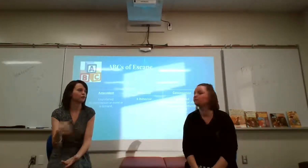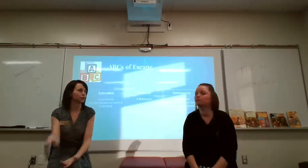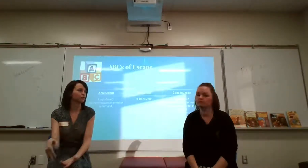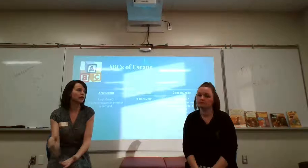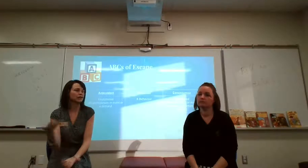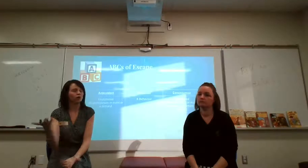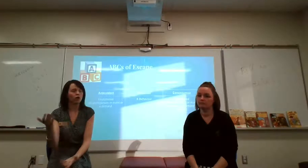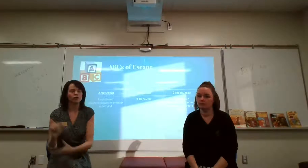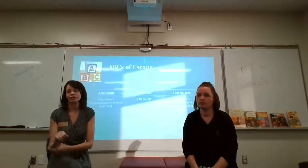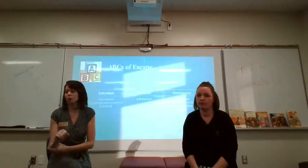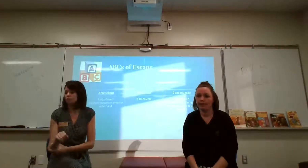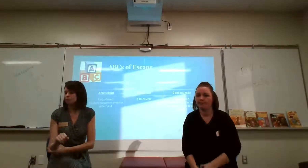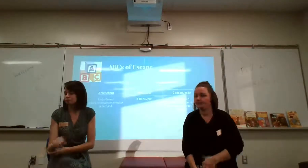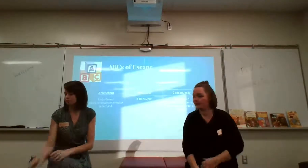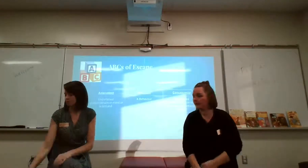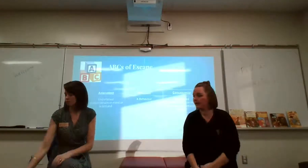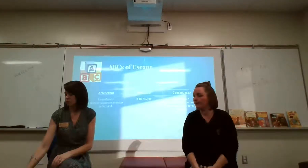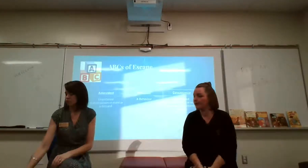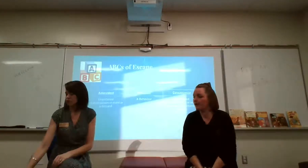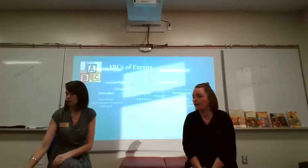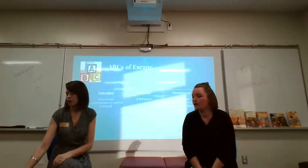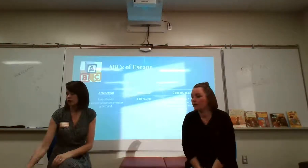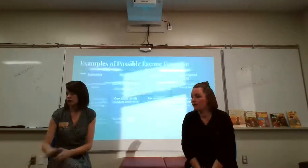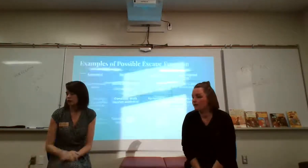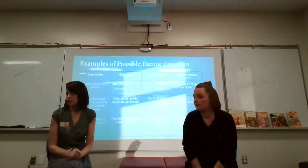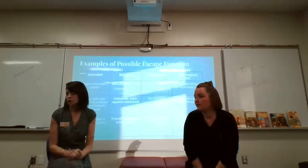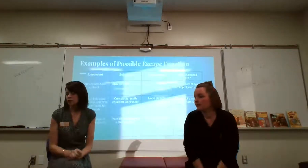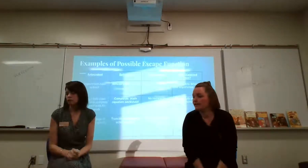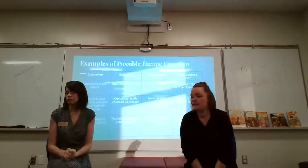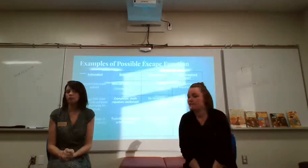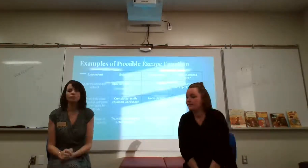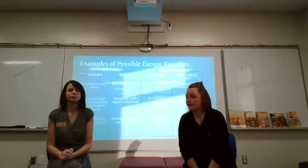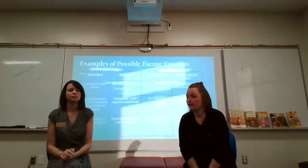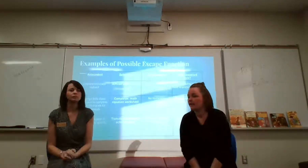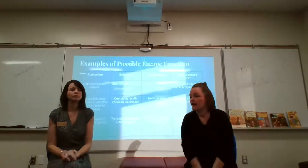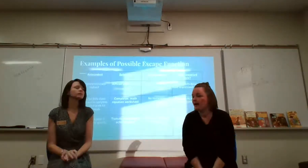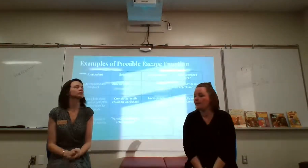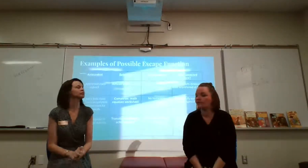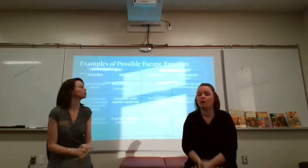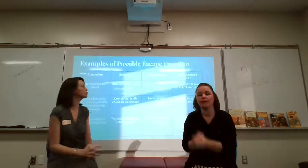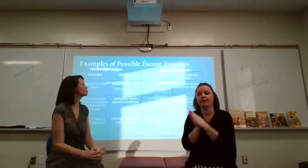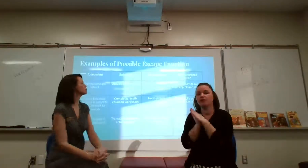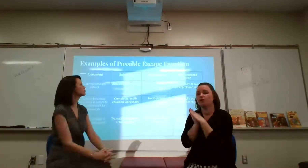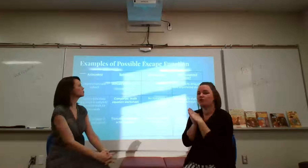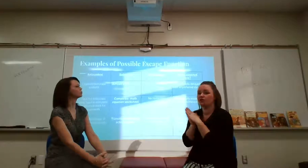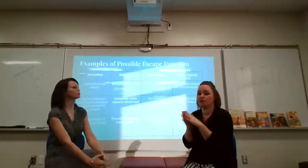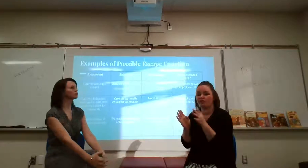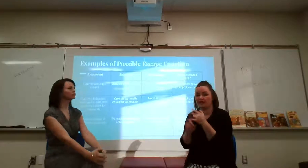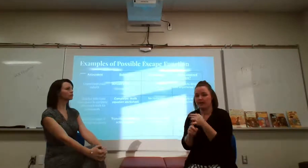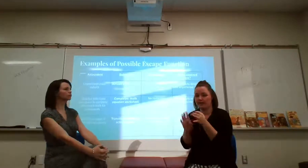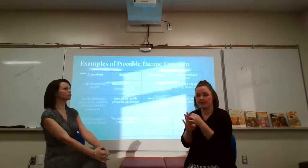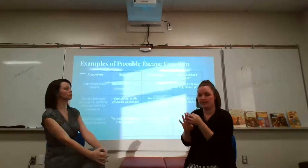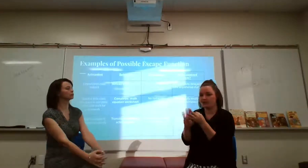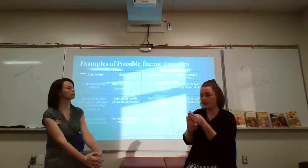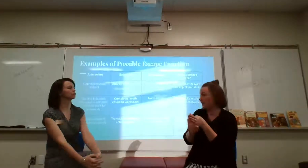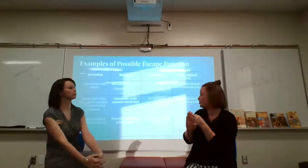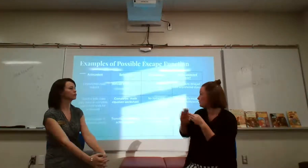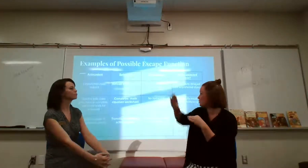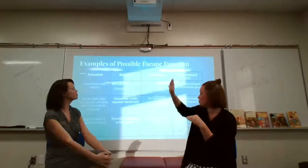or 3 or 4. So, right. Okay. So we have some examples here. So what we chose to do for escape, attention, and tangible is choose